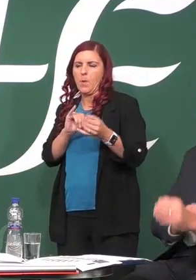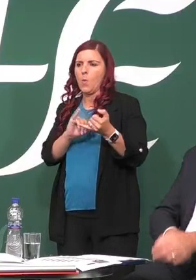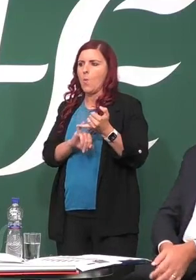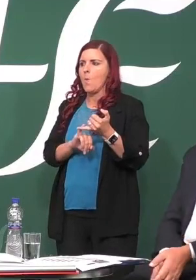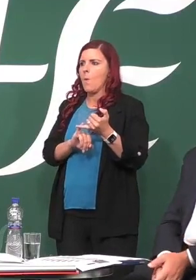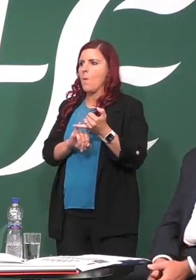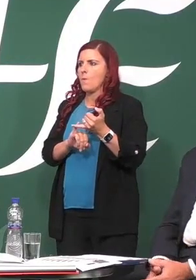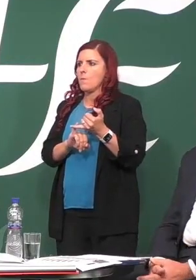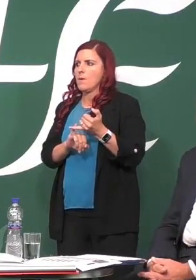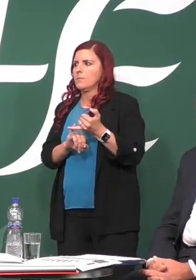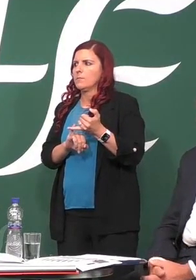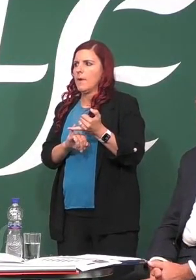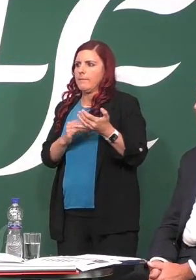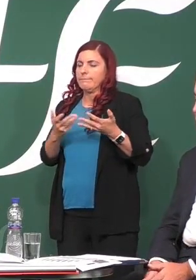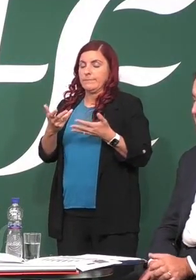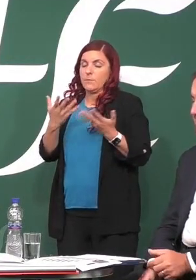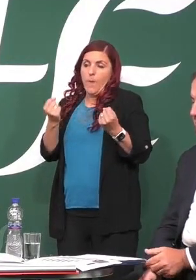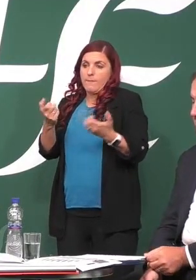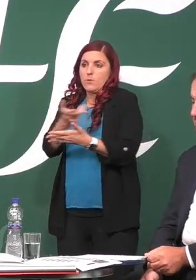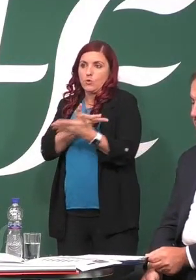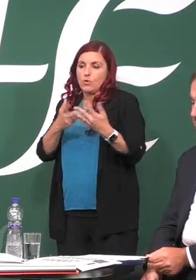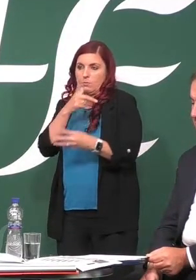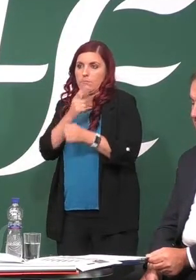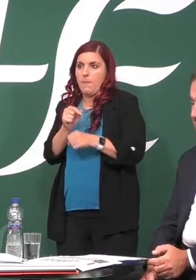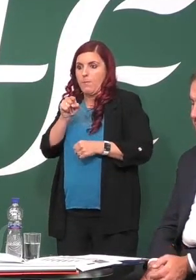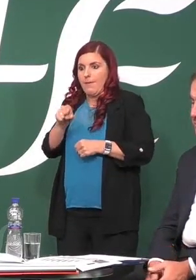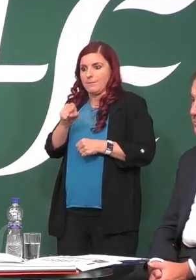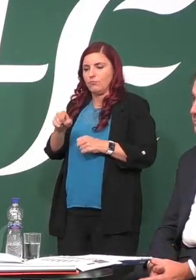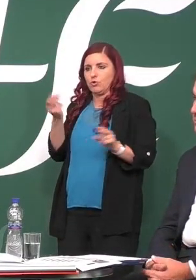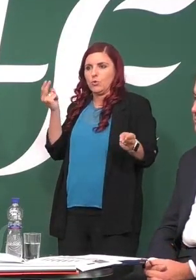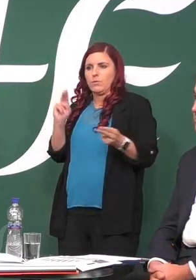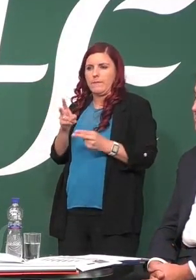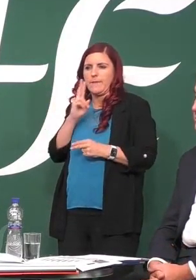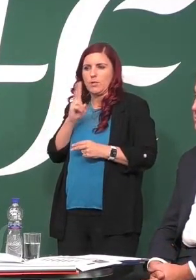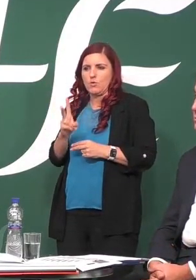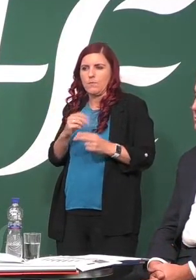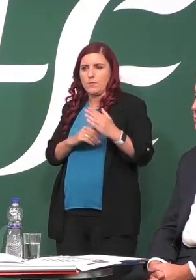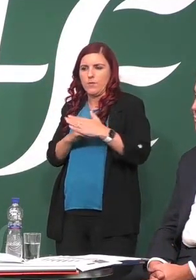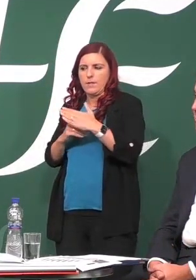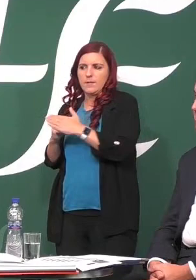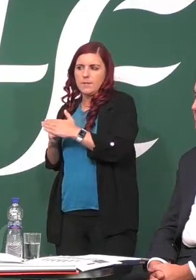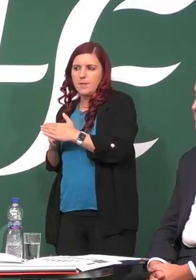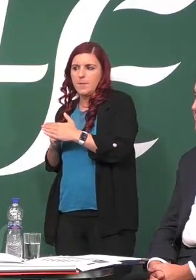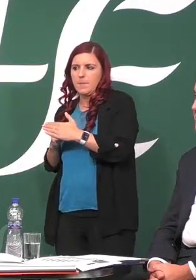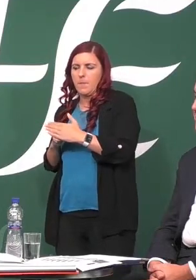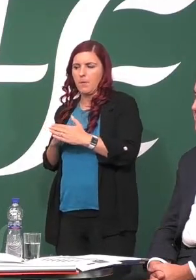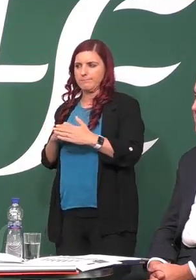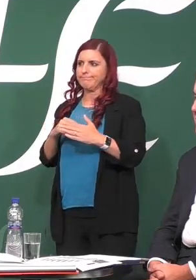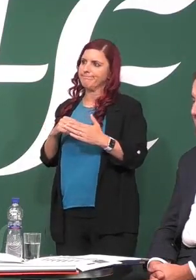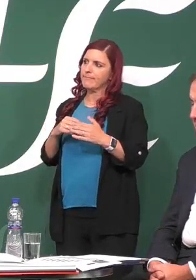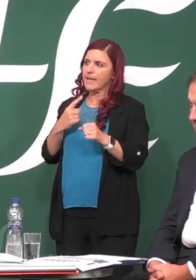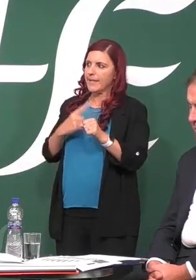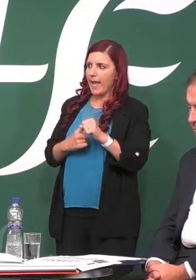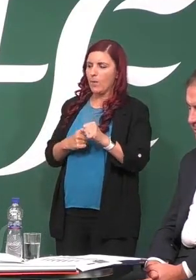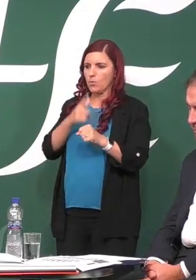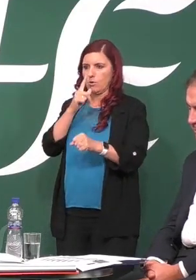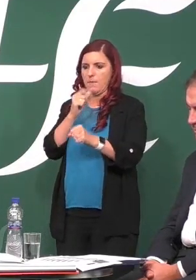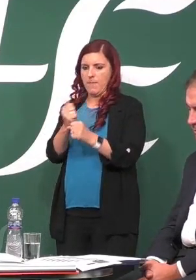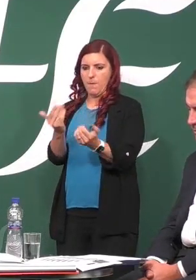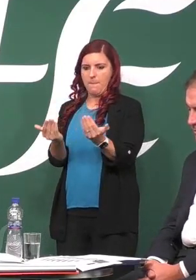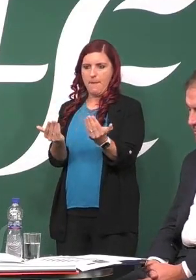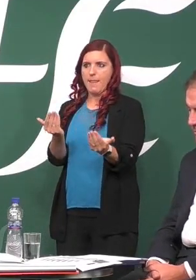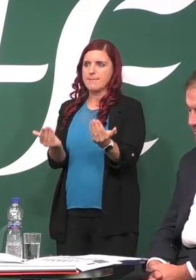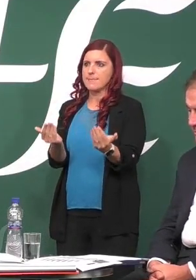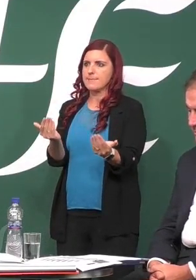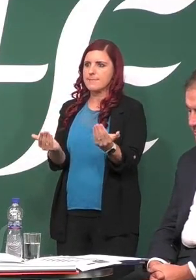people around discussions around that. It is, again, like so many things, about balance.